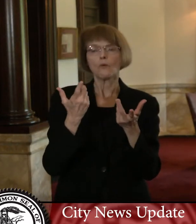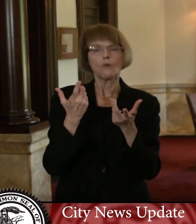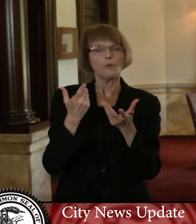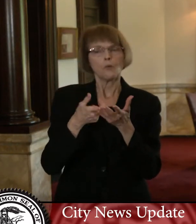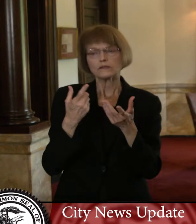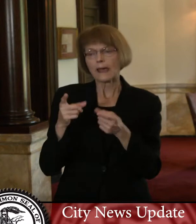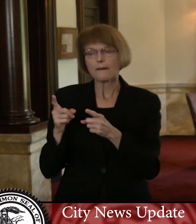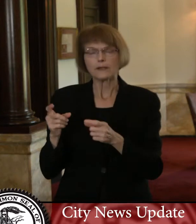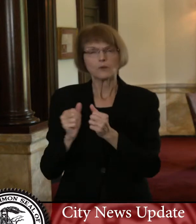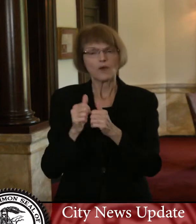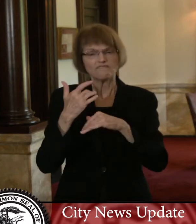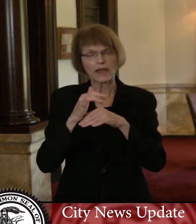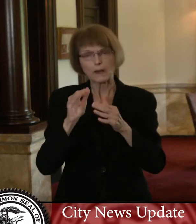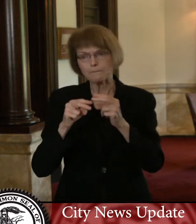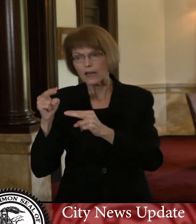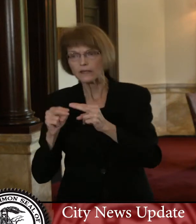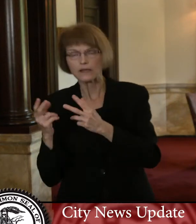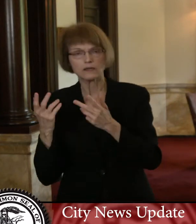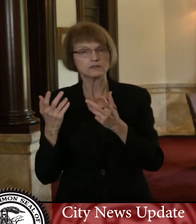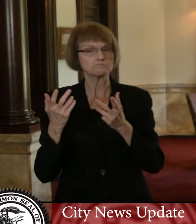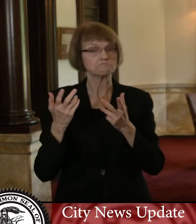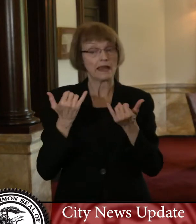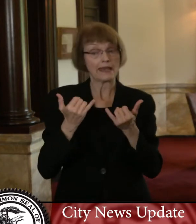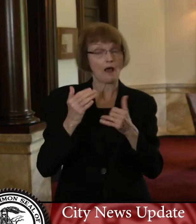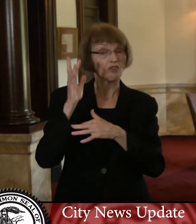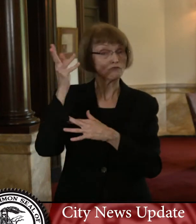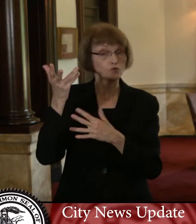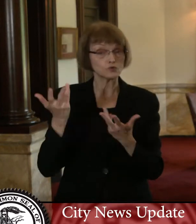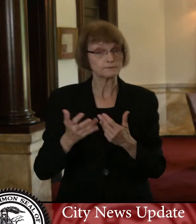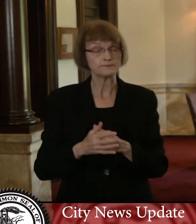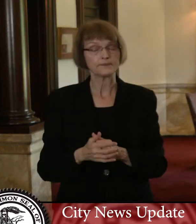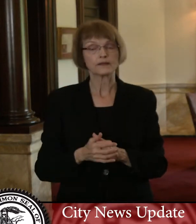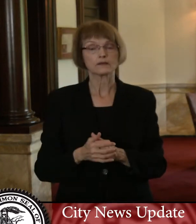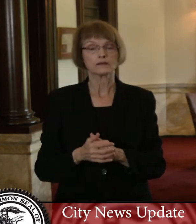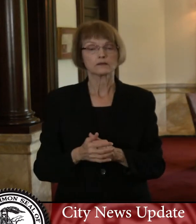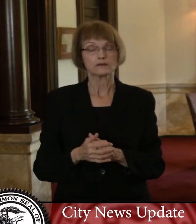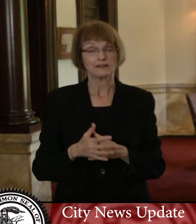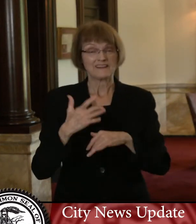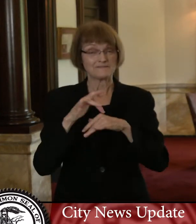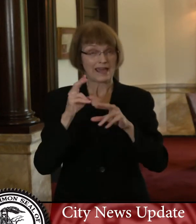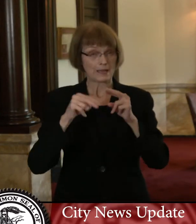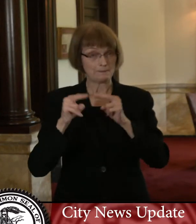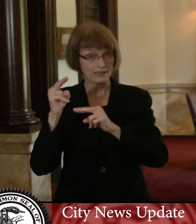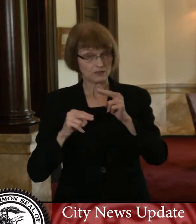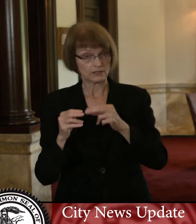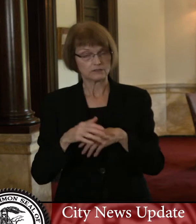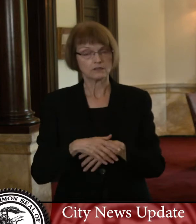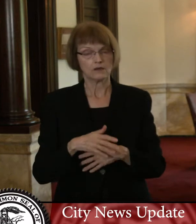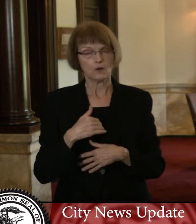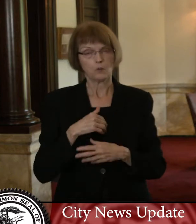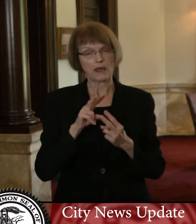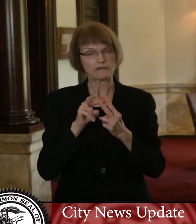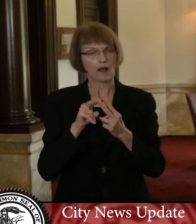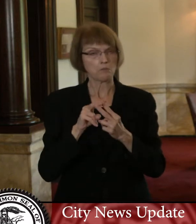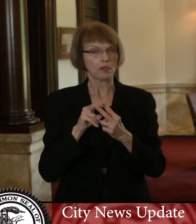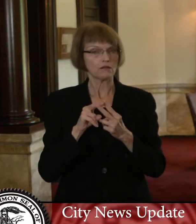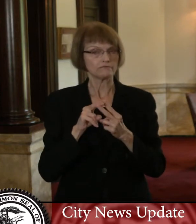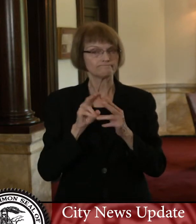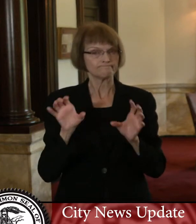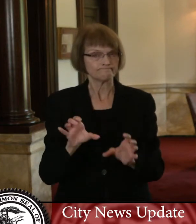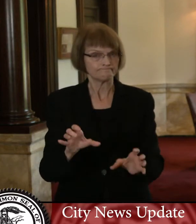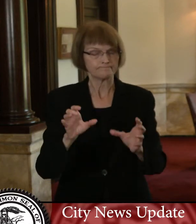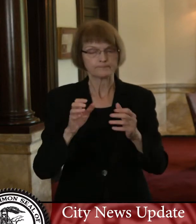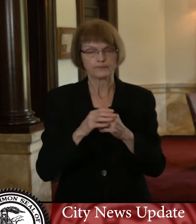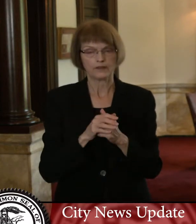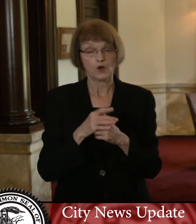underway as well as what we might be able to see in the future? So on vacant buildings, we have a couple of things going on.